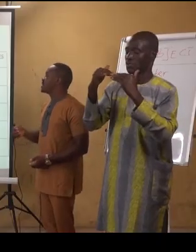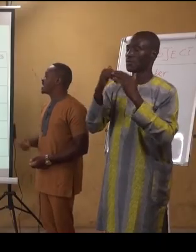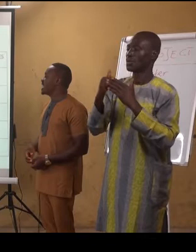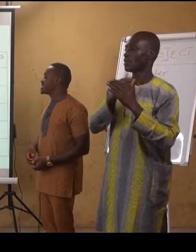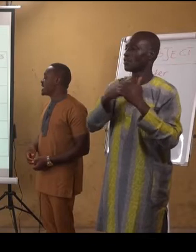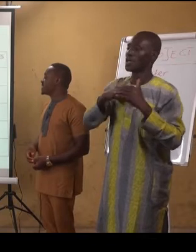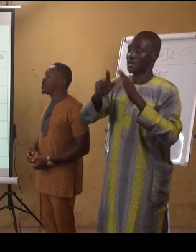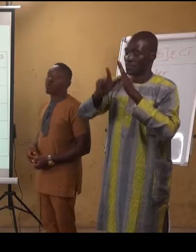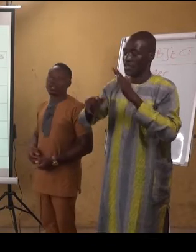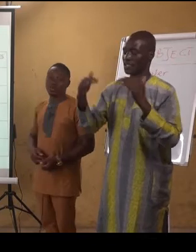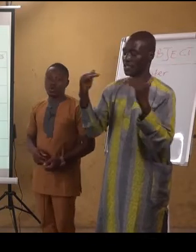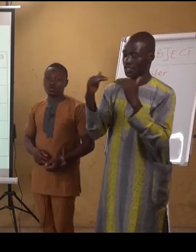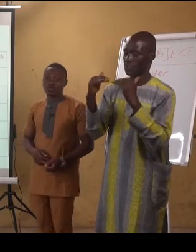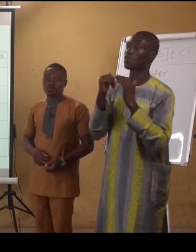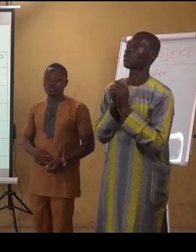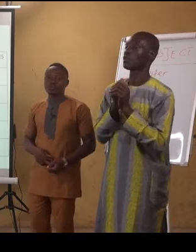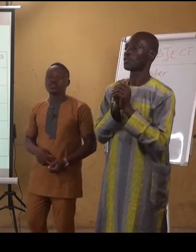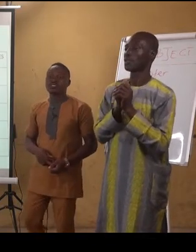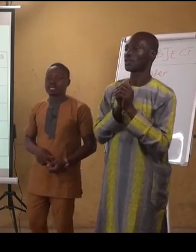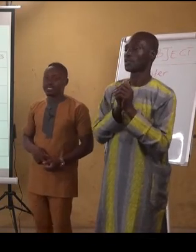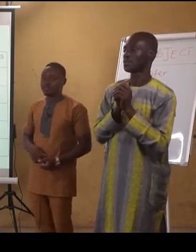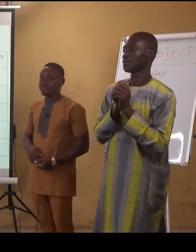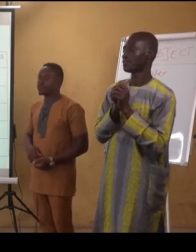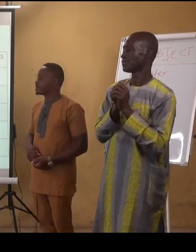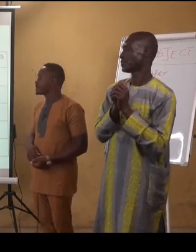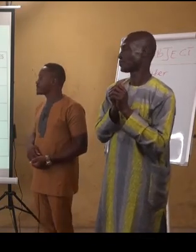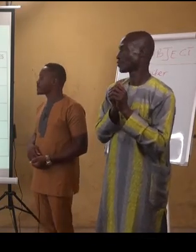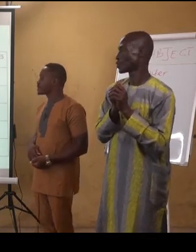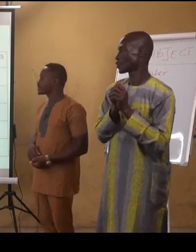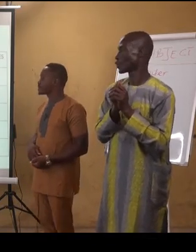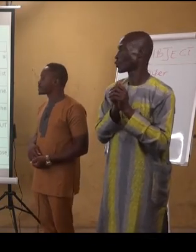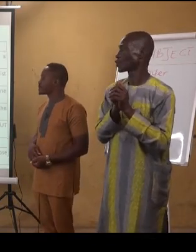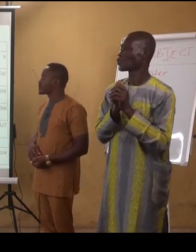We have the less than or equal to sign.